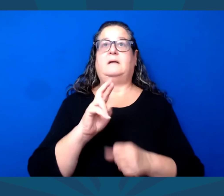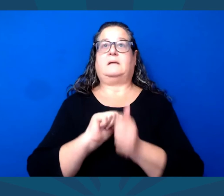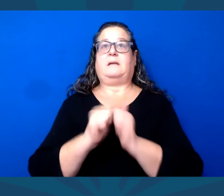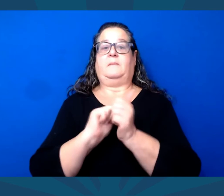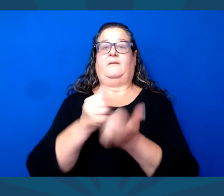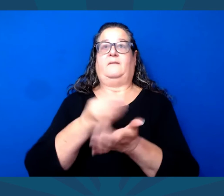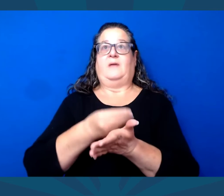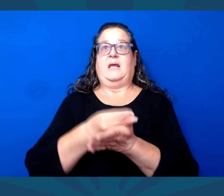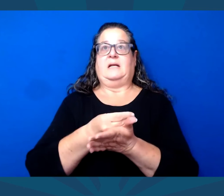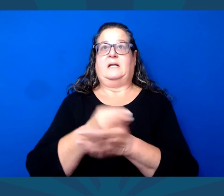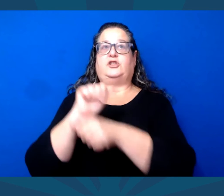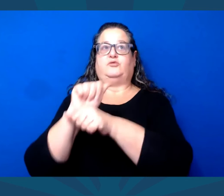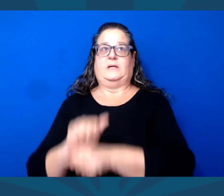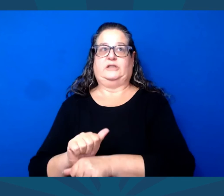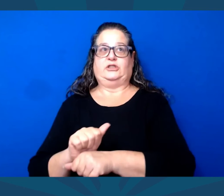Party, Republican.